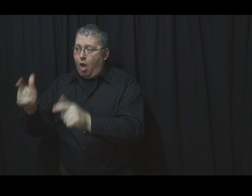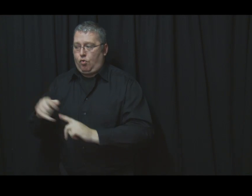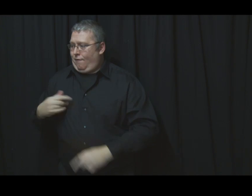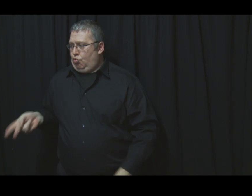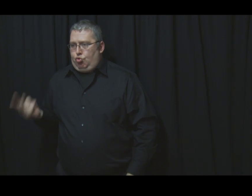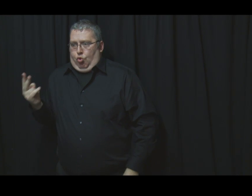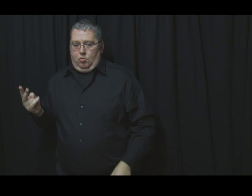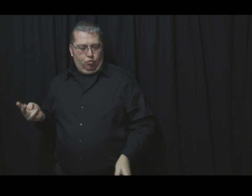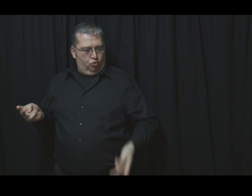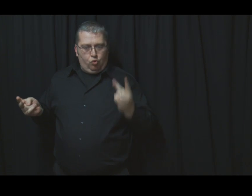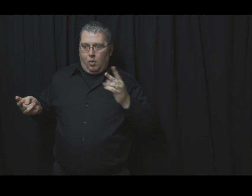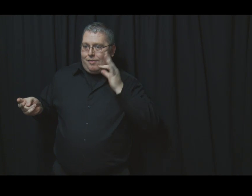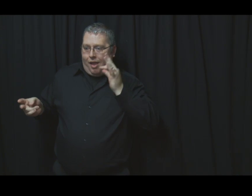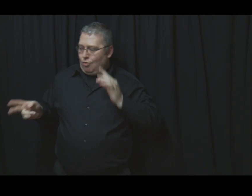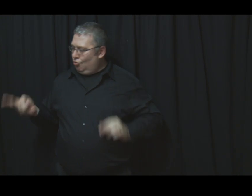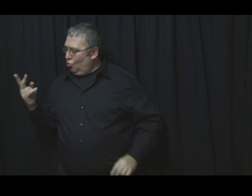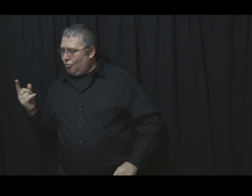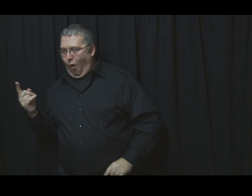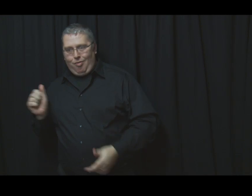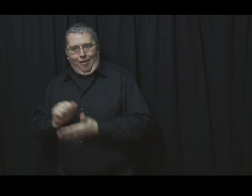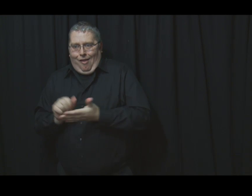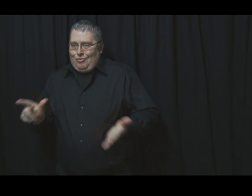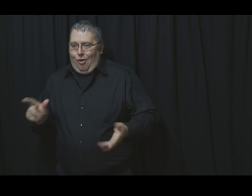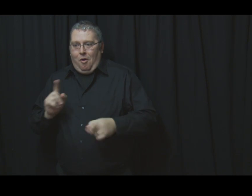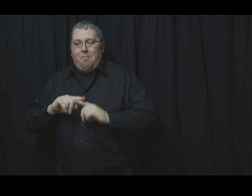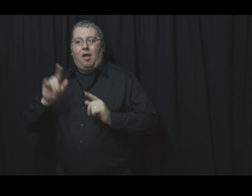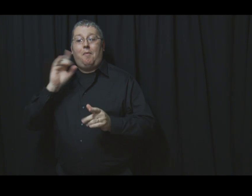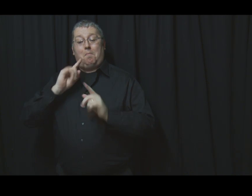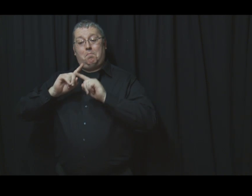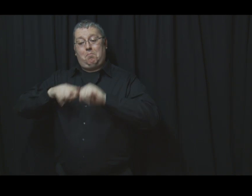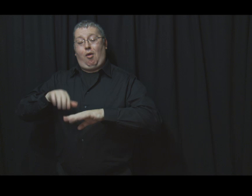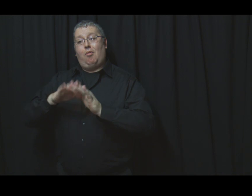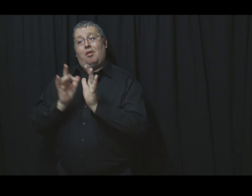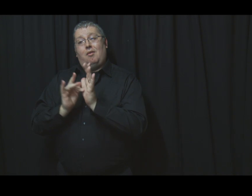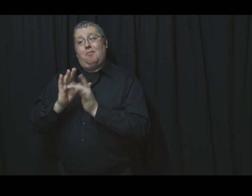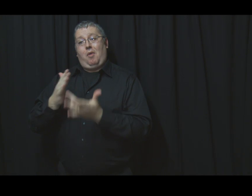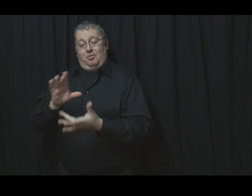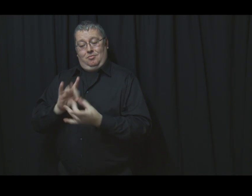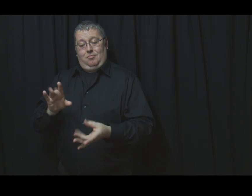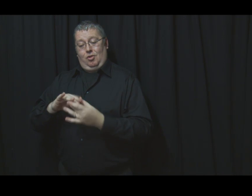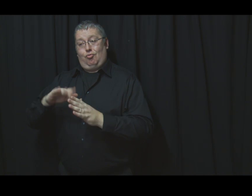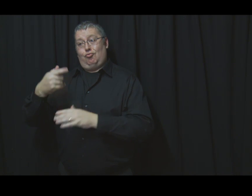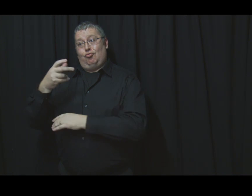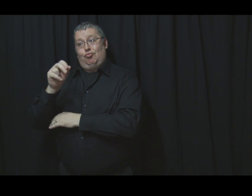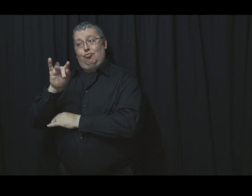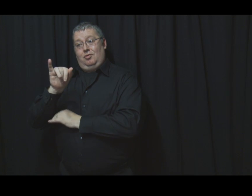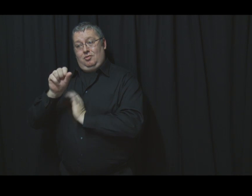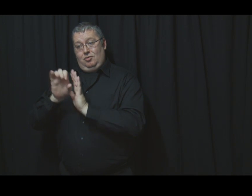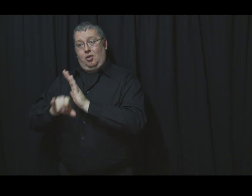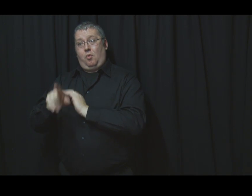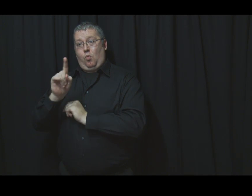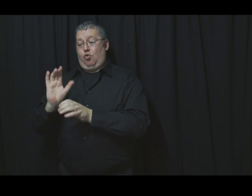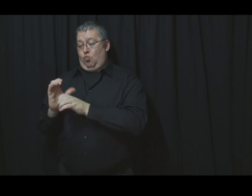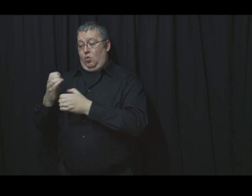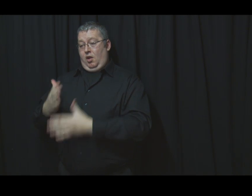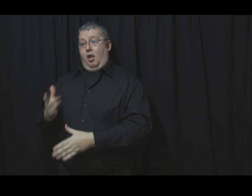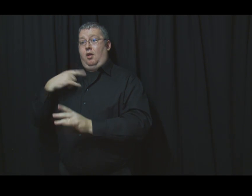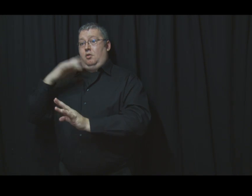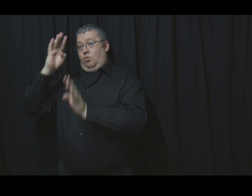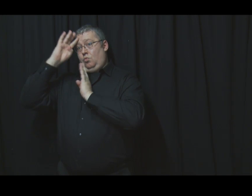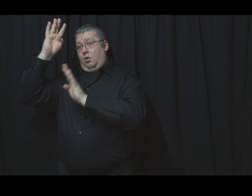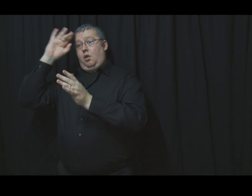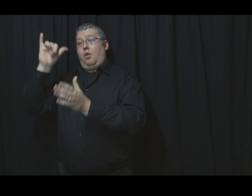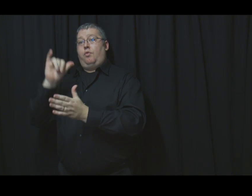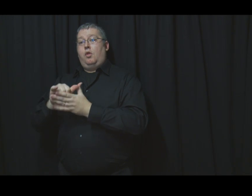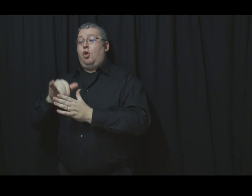two. And you see, based on the biblical account there in Genesis 1, creationists have drawn up what they believe is a creation orchard.